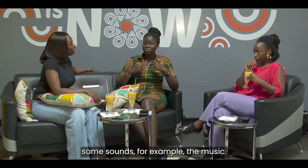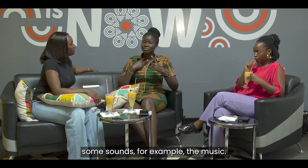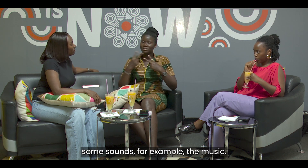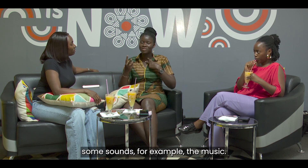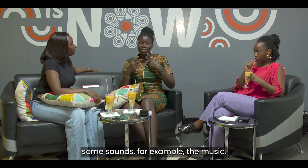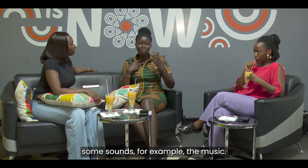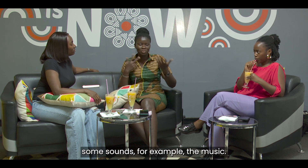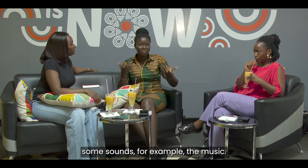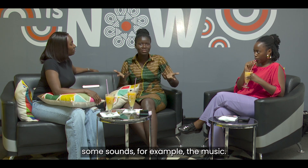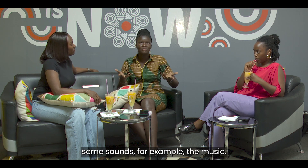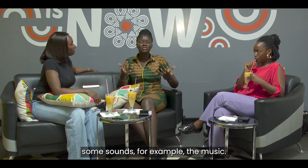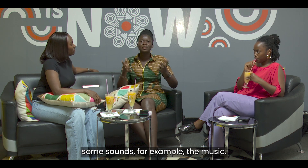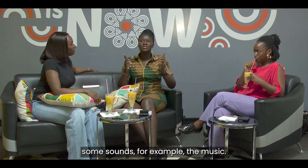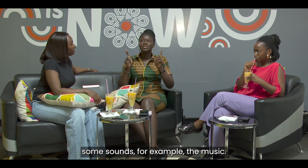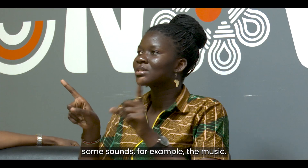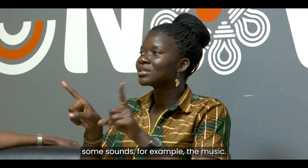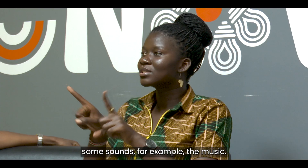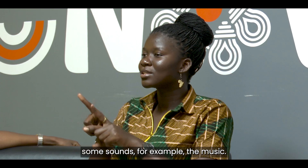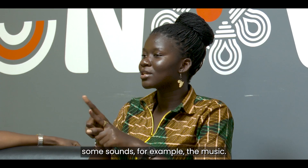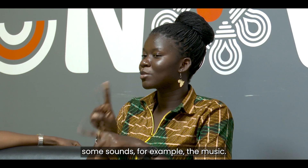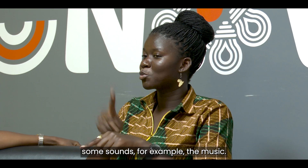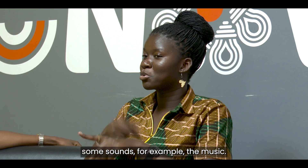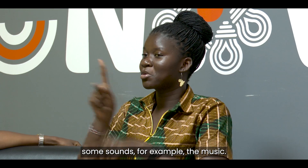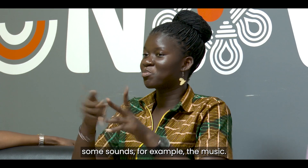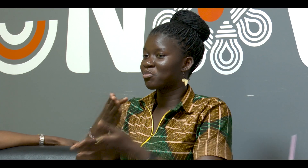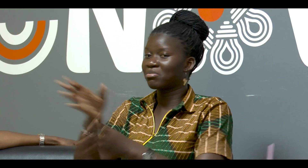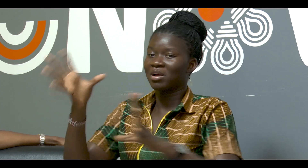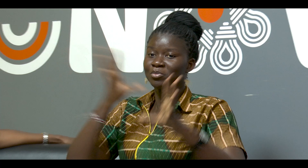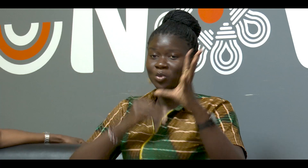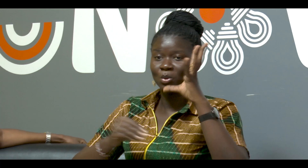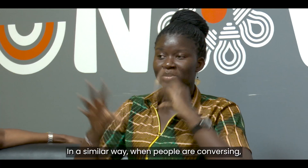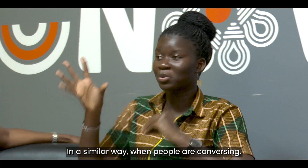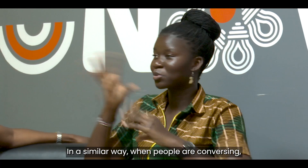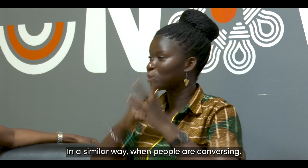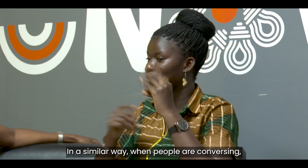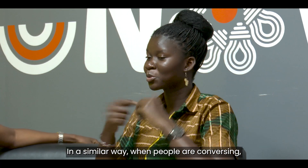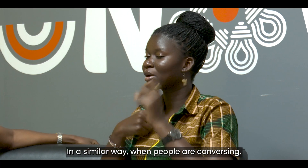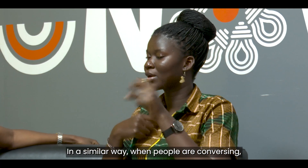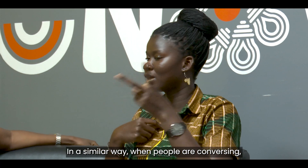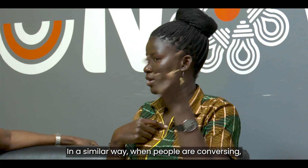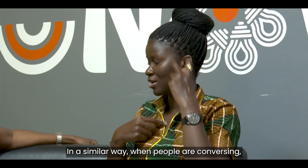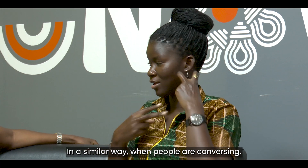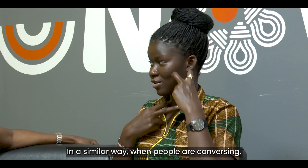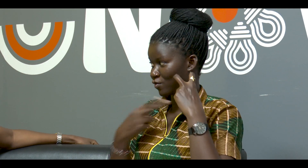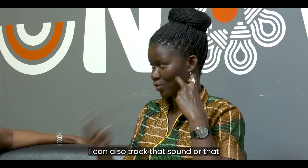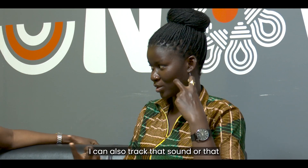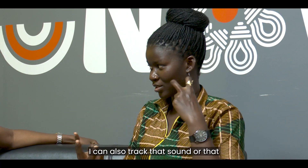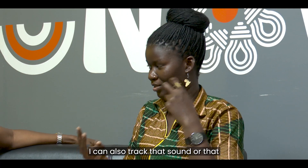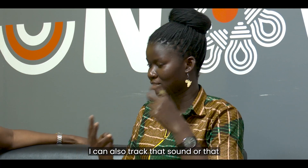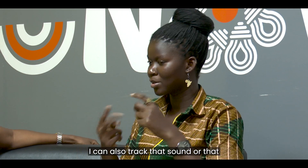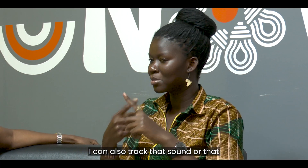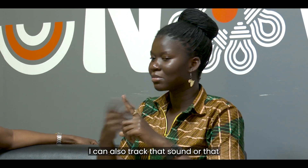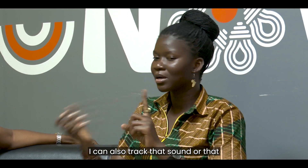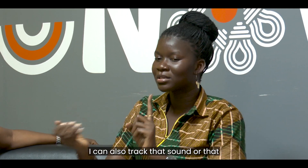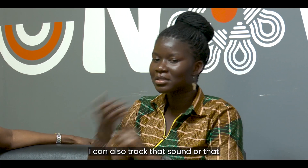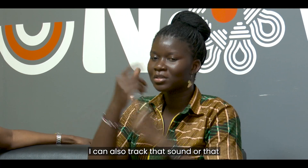sounds. For example, the music. In a song, when people are conversing, I can also track that sound or that